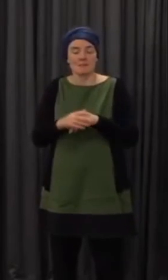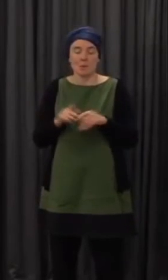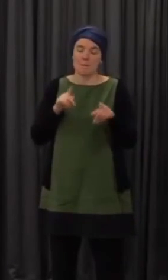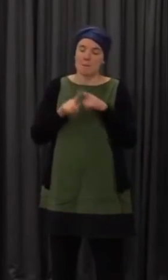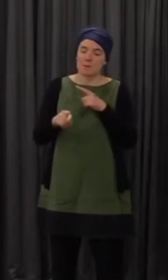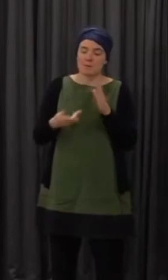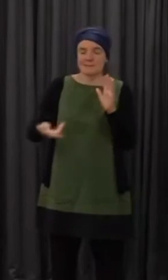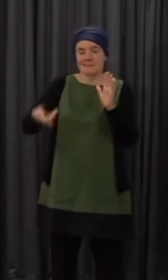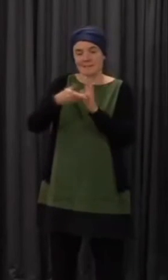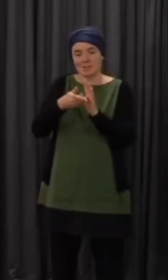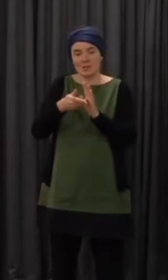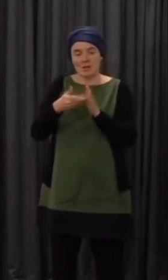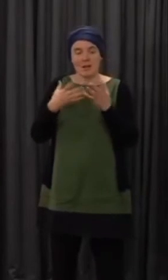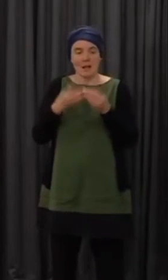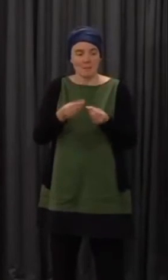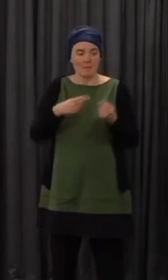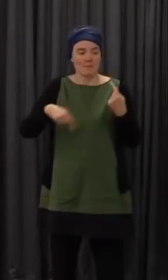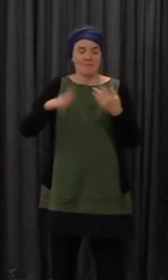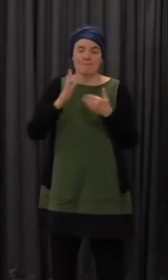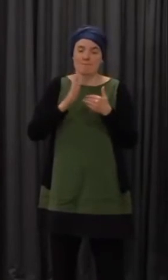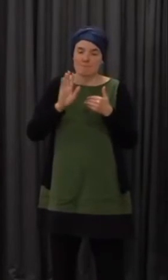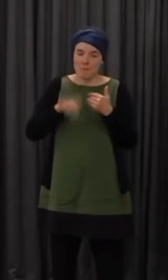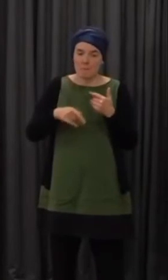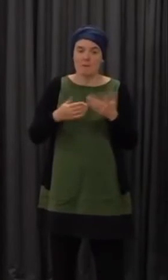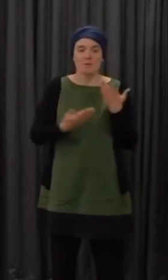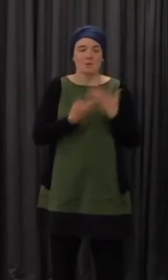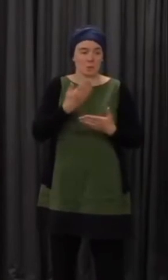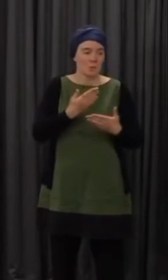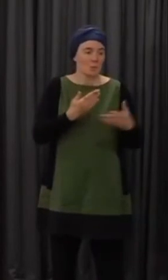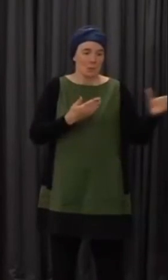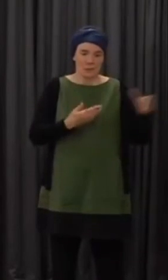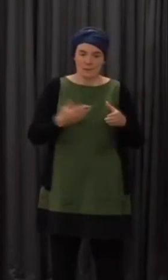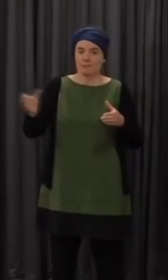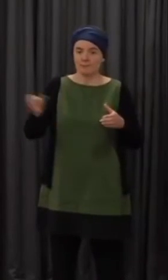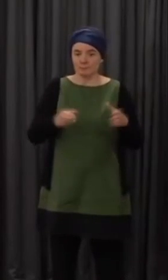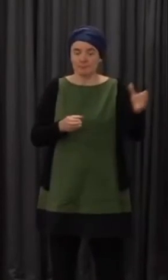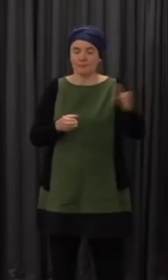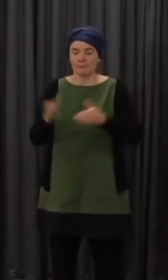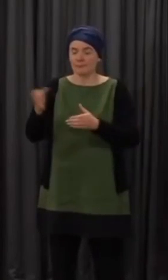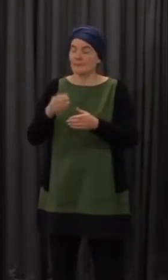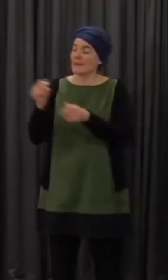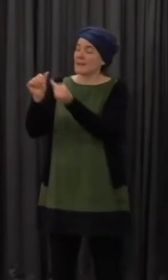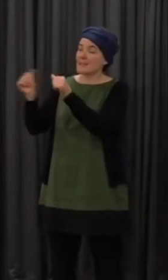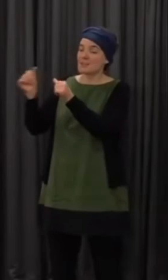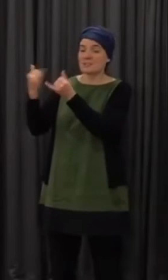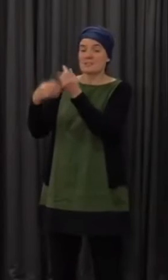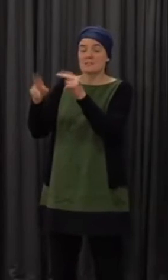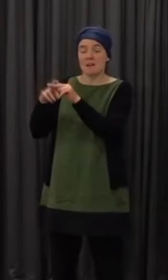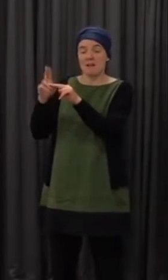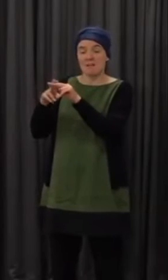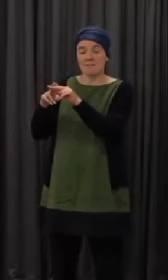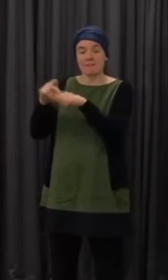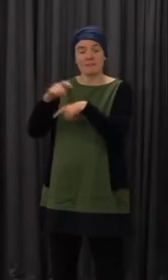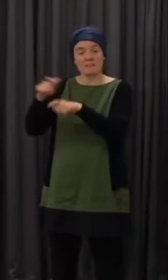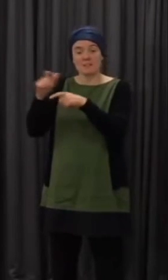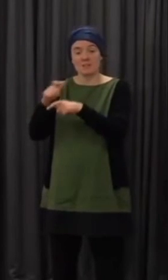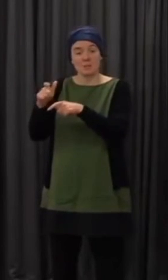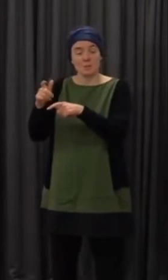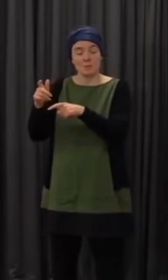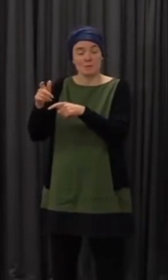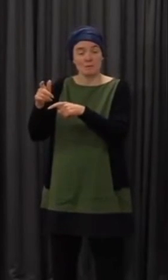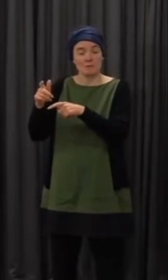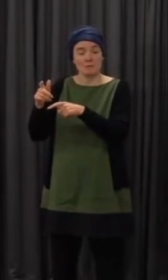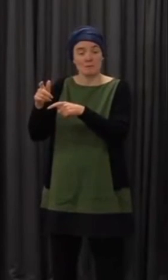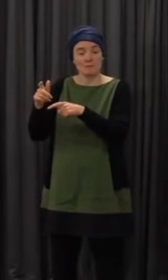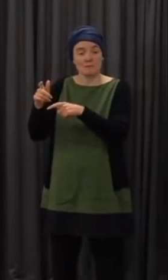have secured has been from those new sources of help, while agency staff continue to play, as they always